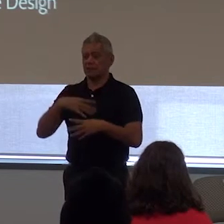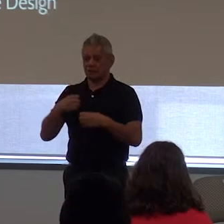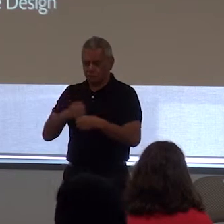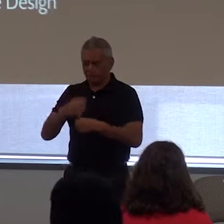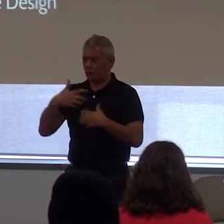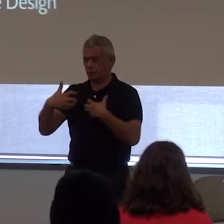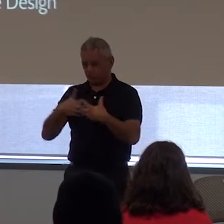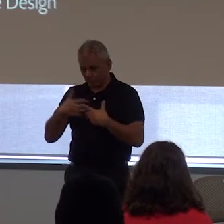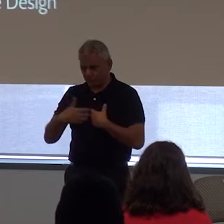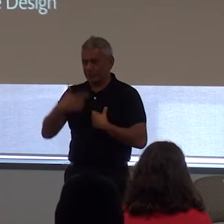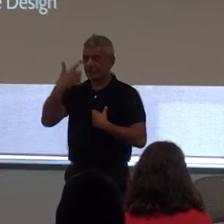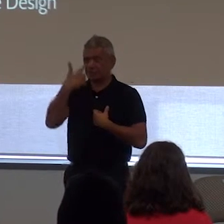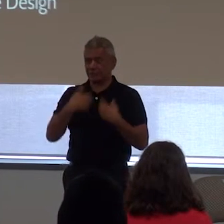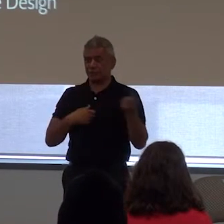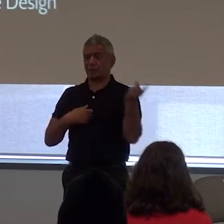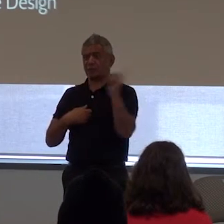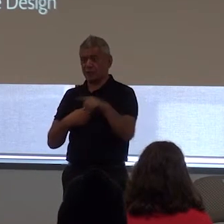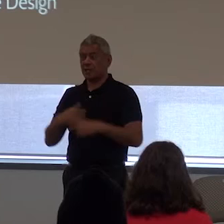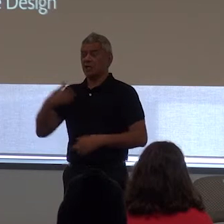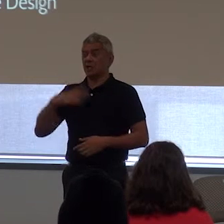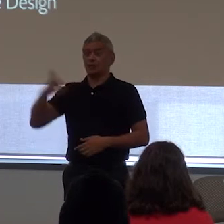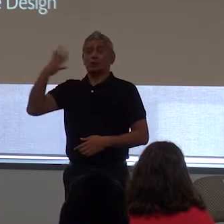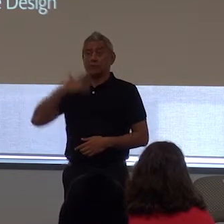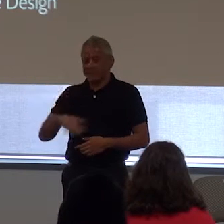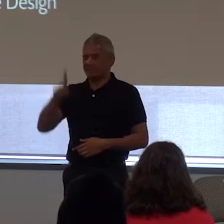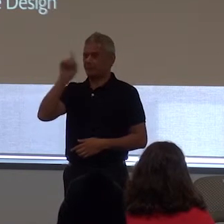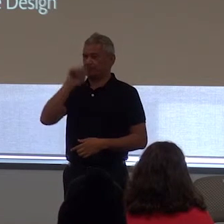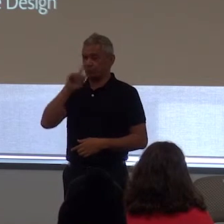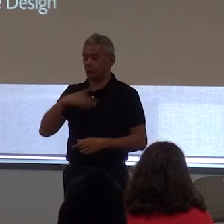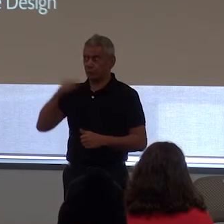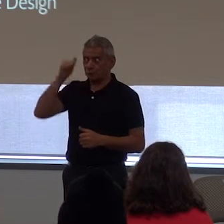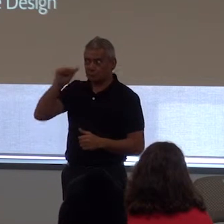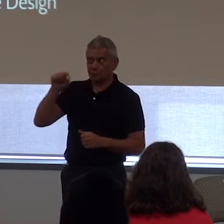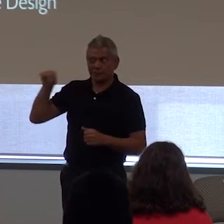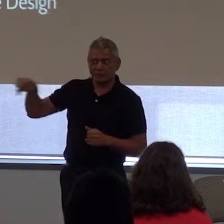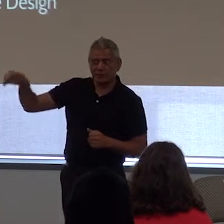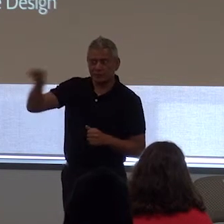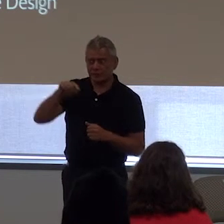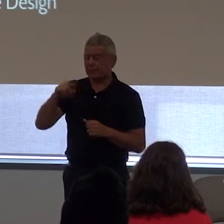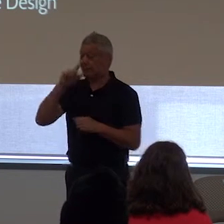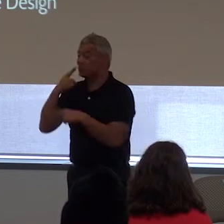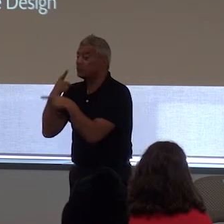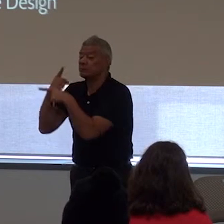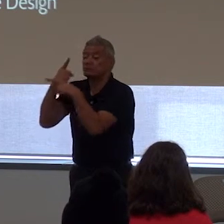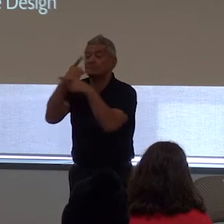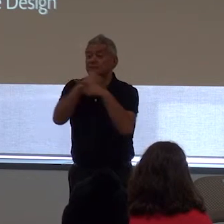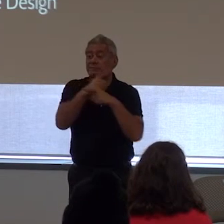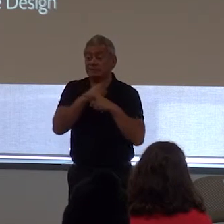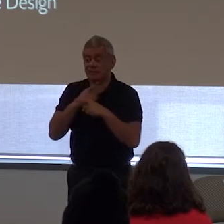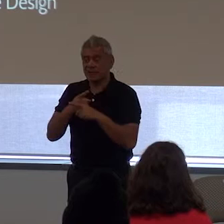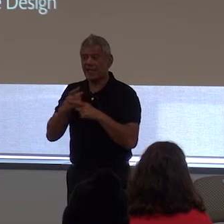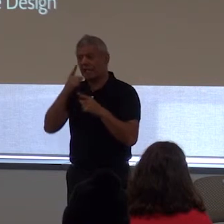meet the users too. You're going to meet people who it affects. If you start talking to people with disabilities and start